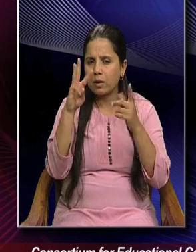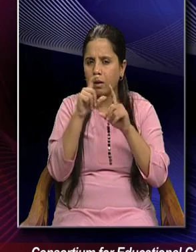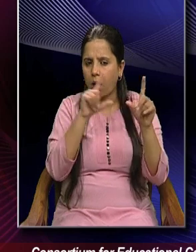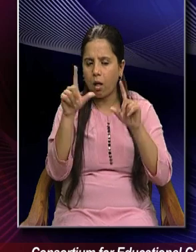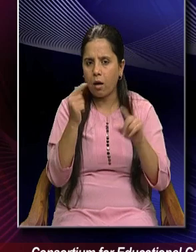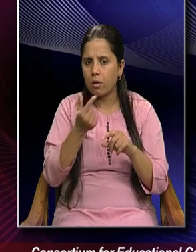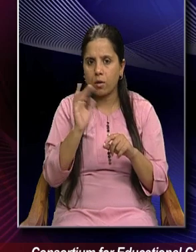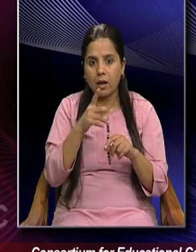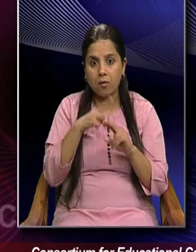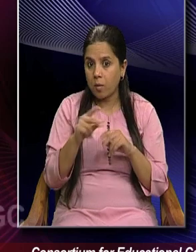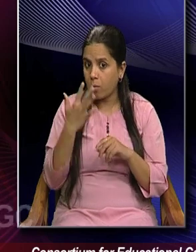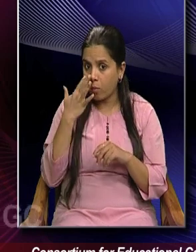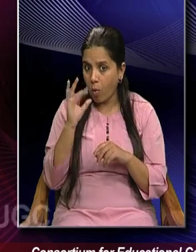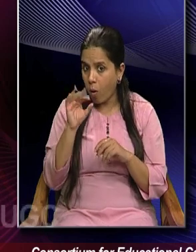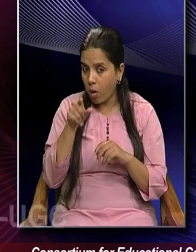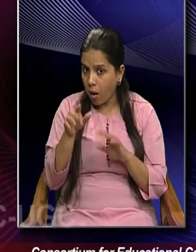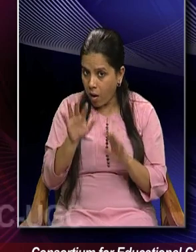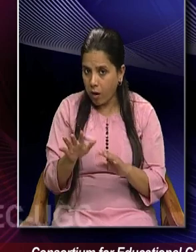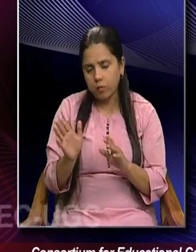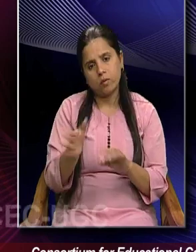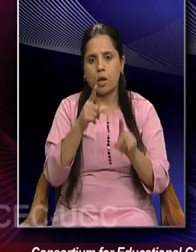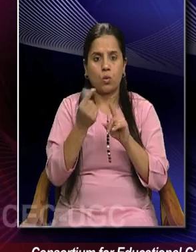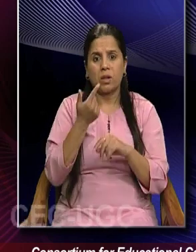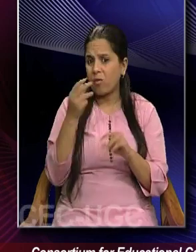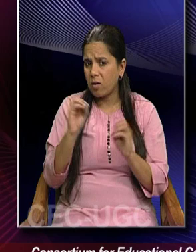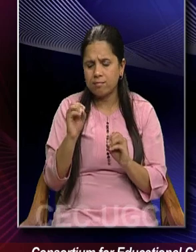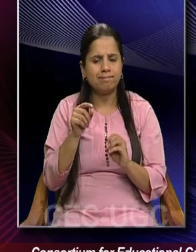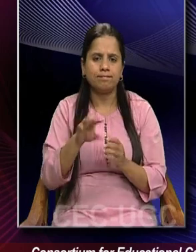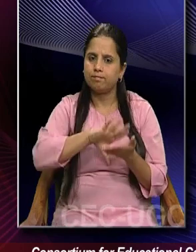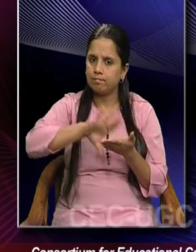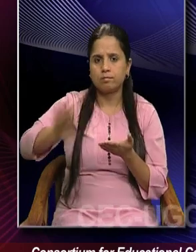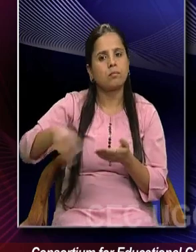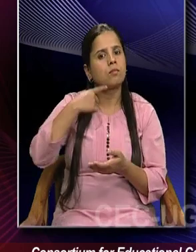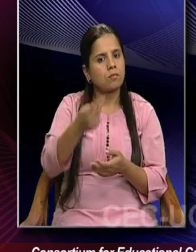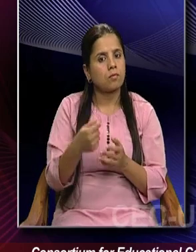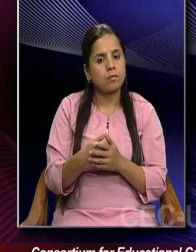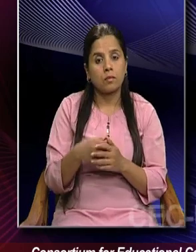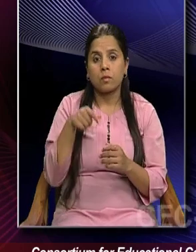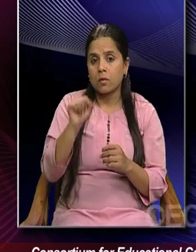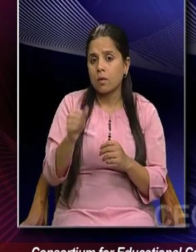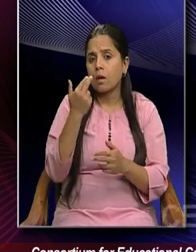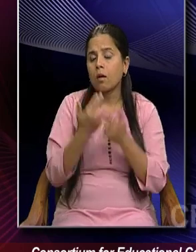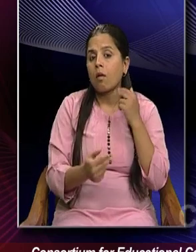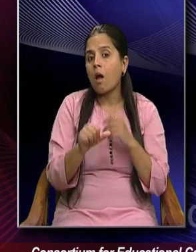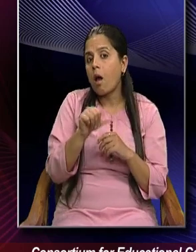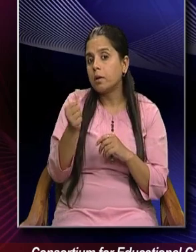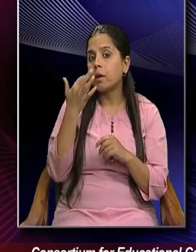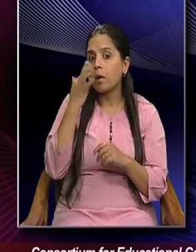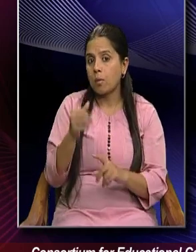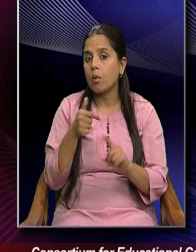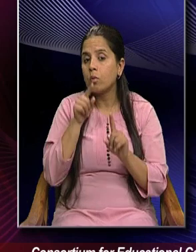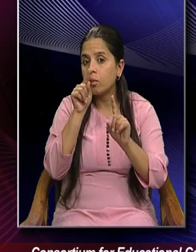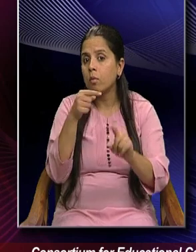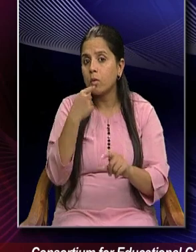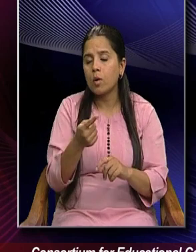unless essential for context. Balance in narrative is another important point.